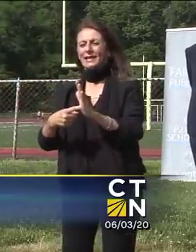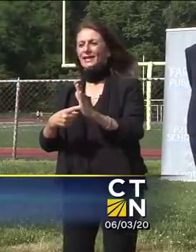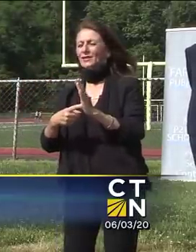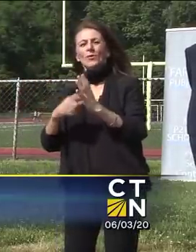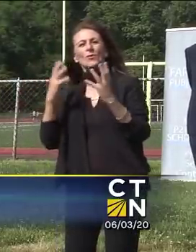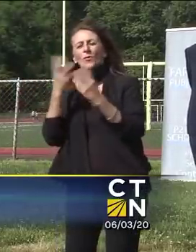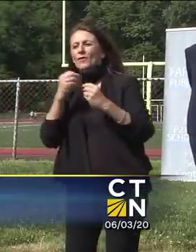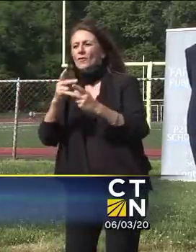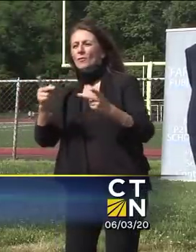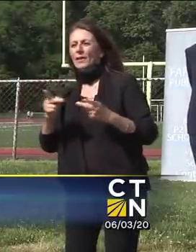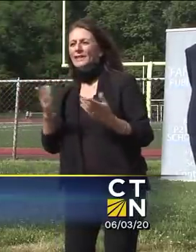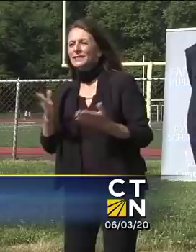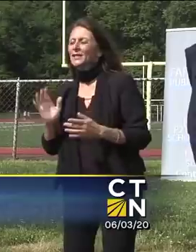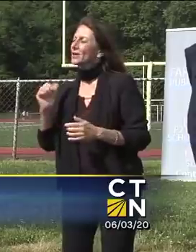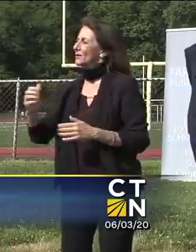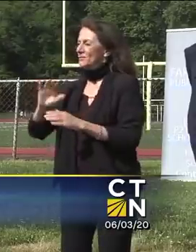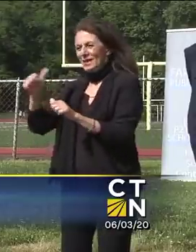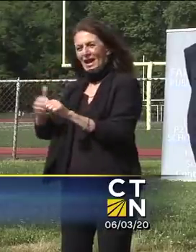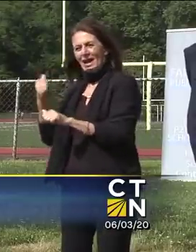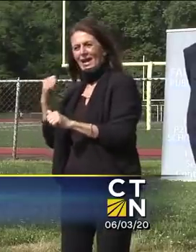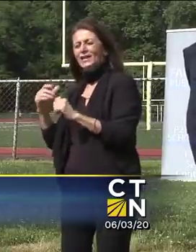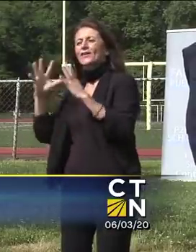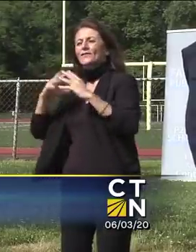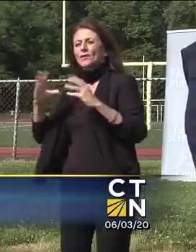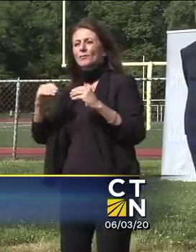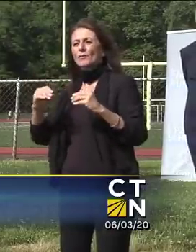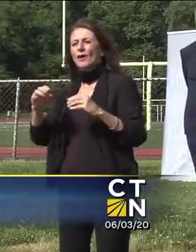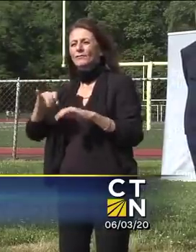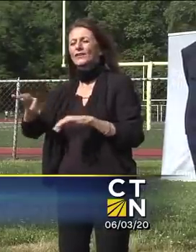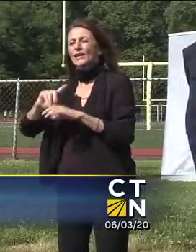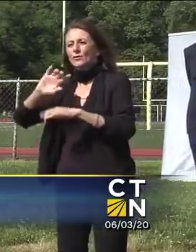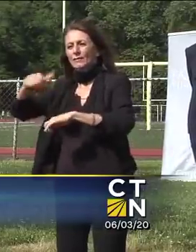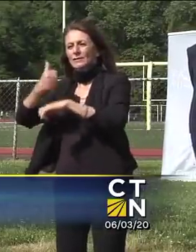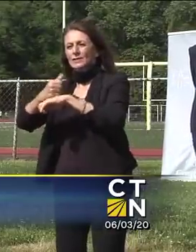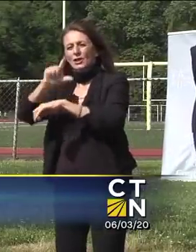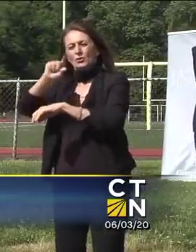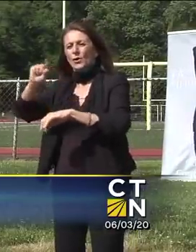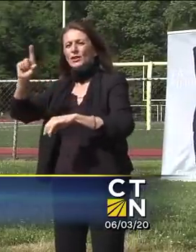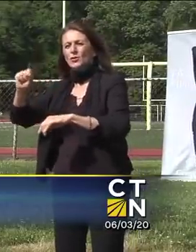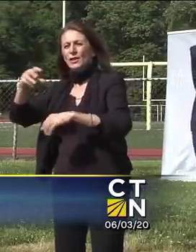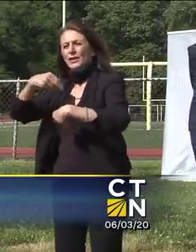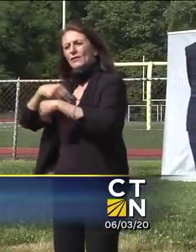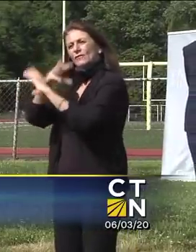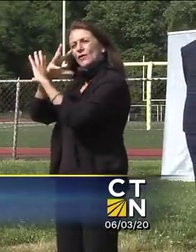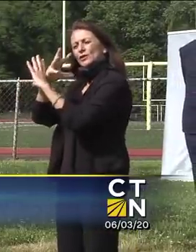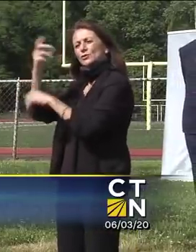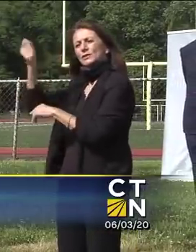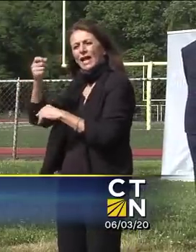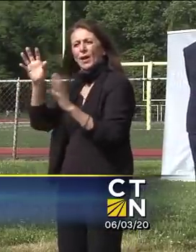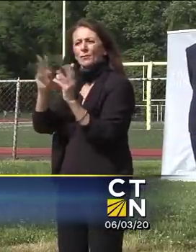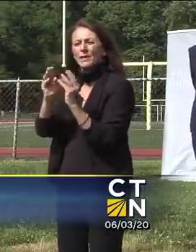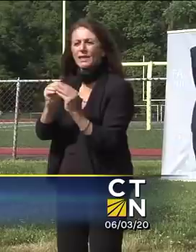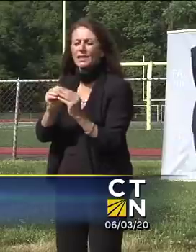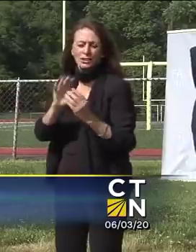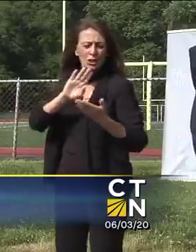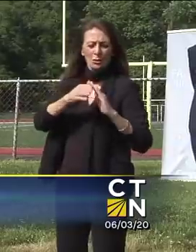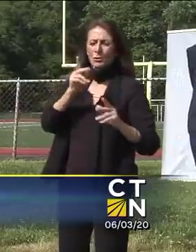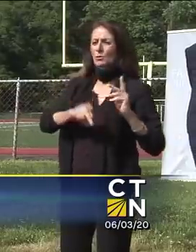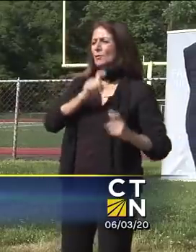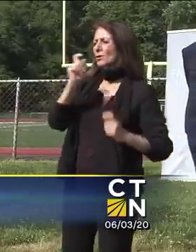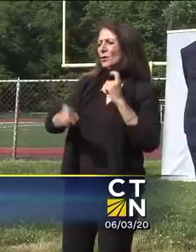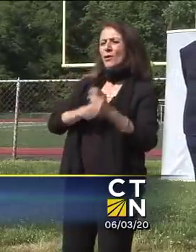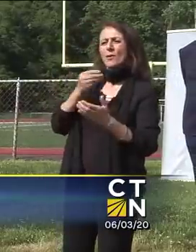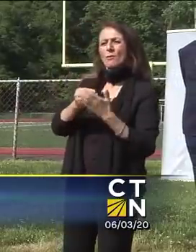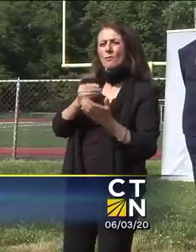here in Farmington, and our football field with 2020 virtual scholarship meetings and donations from community